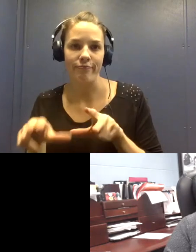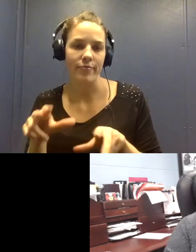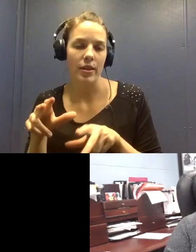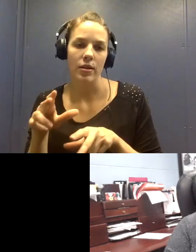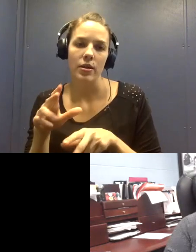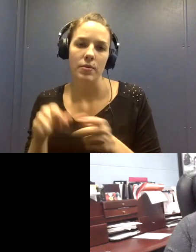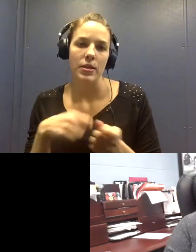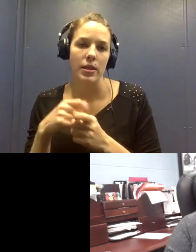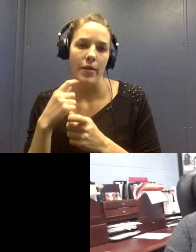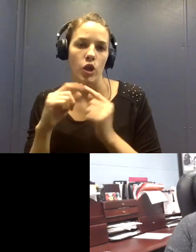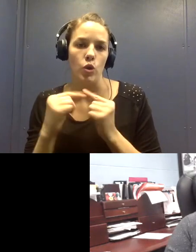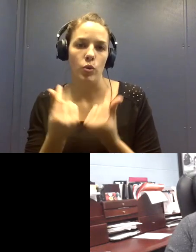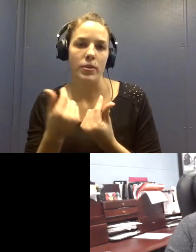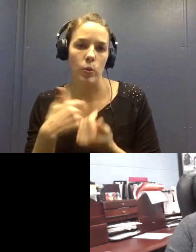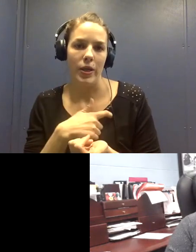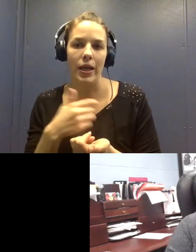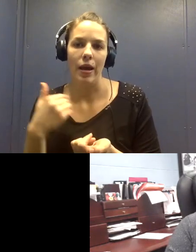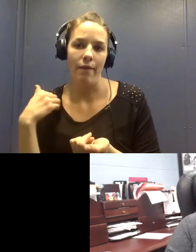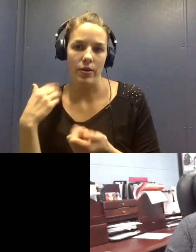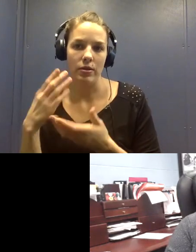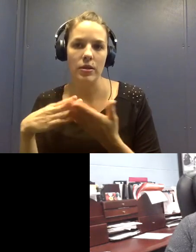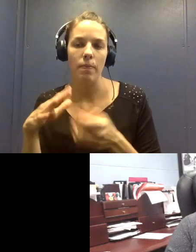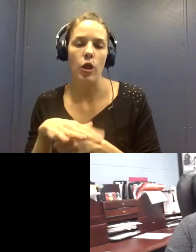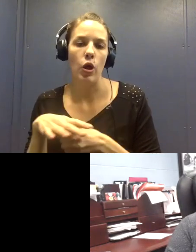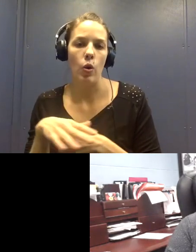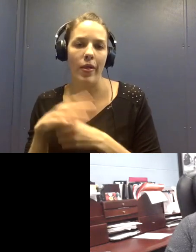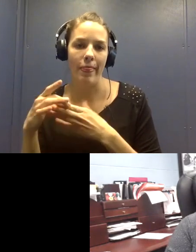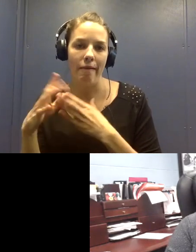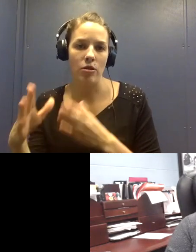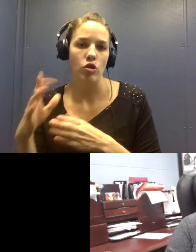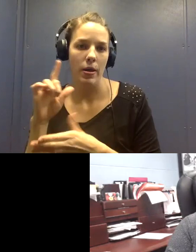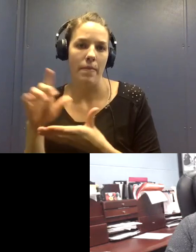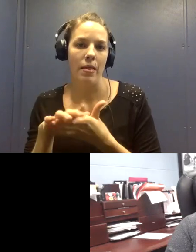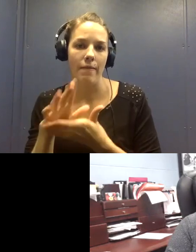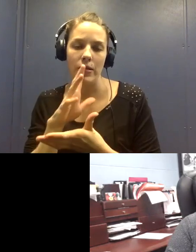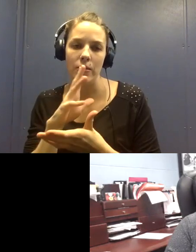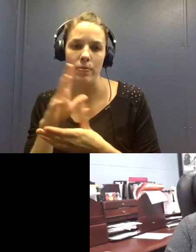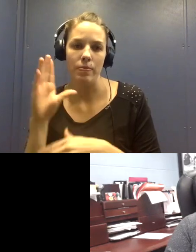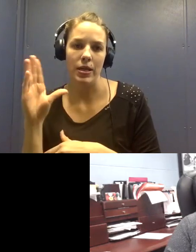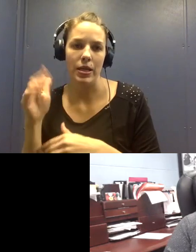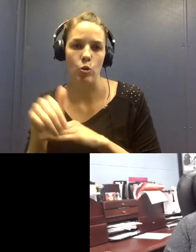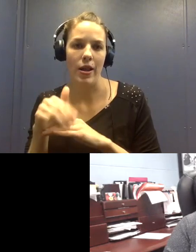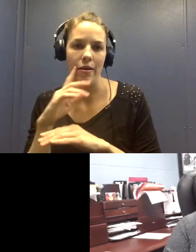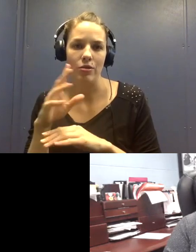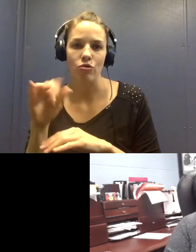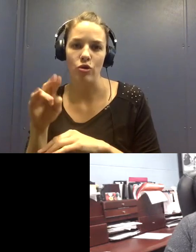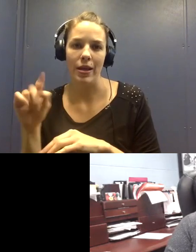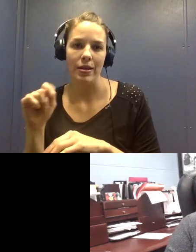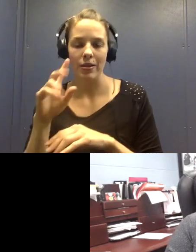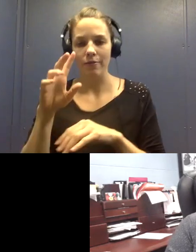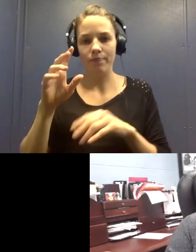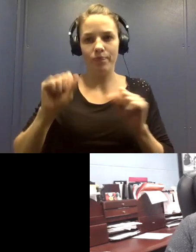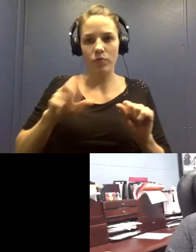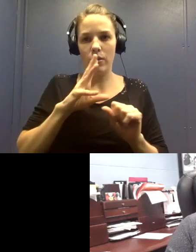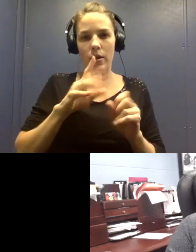certain groups. We do have some local leaders that I believe are speaking tonight. And Janet, you can talk about that. I know you had